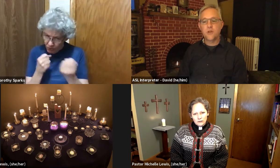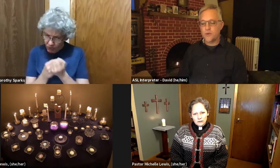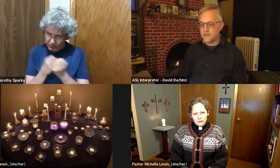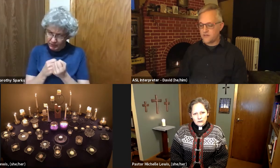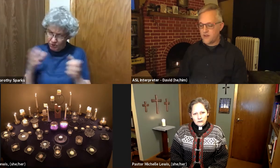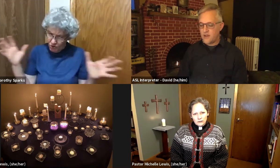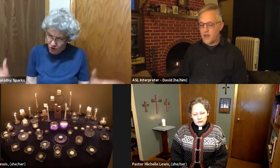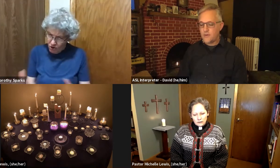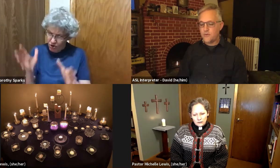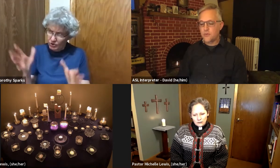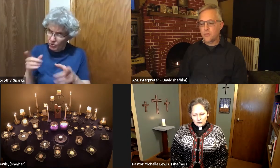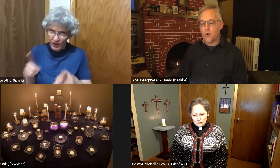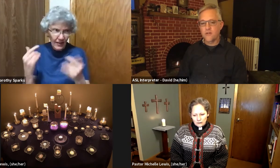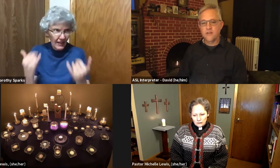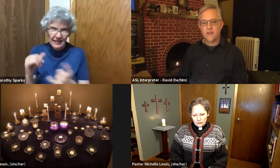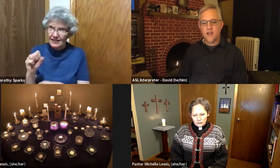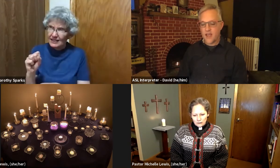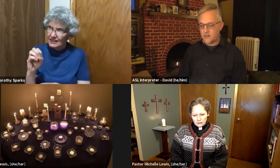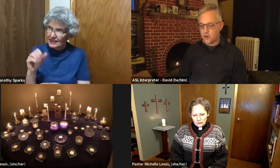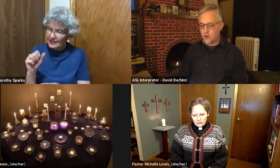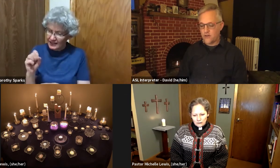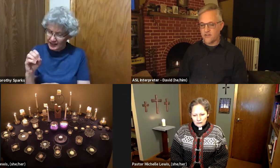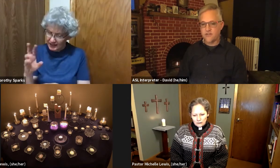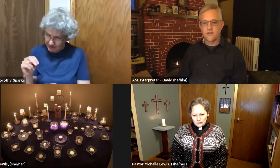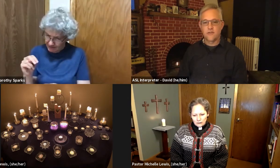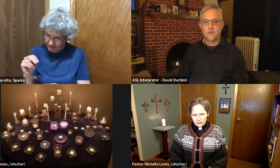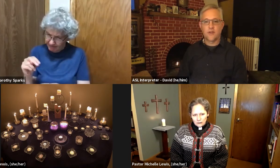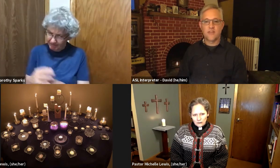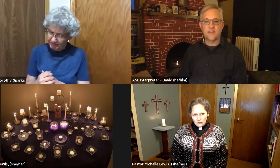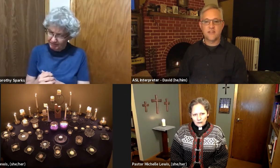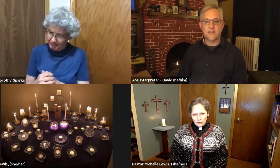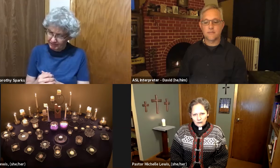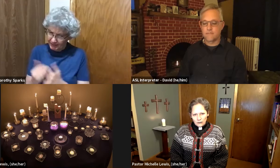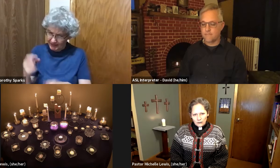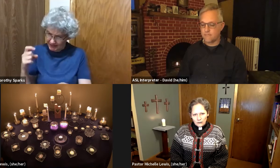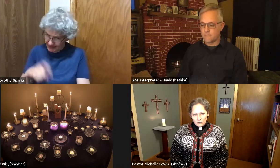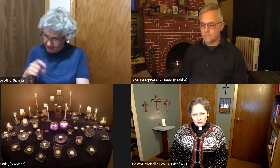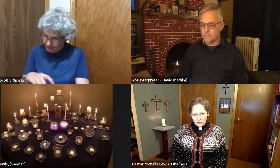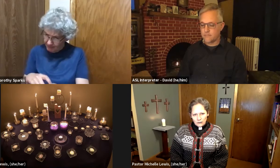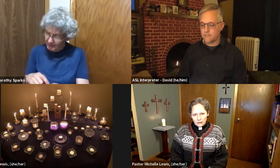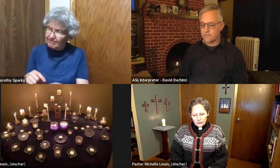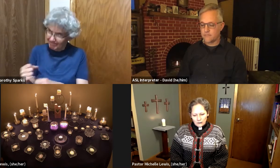Help us notice how you support and encourage us during this season.